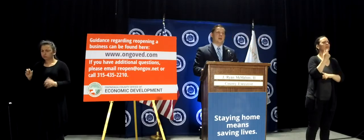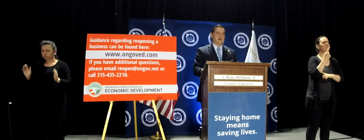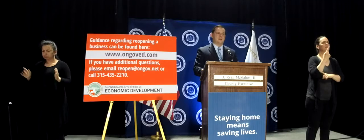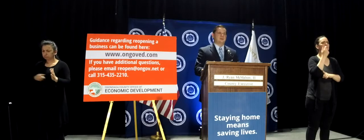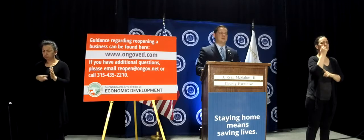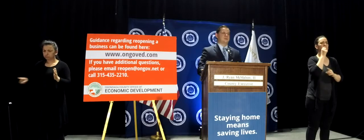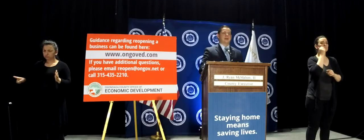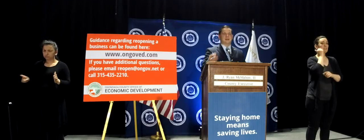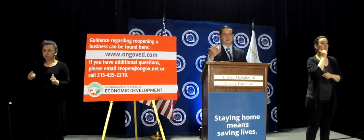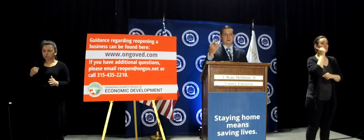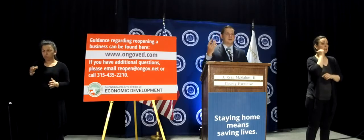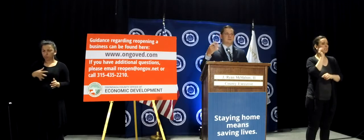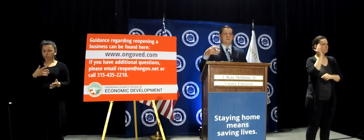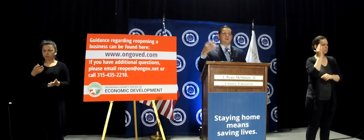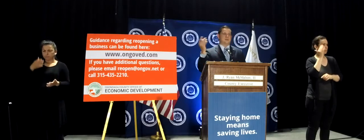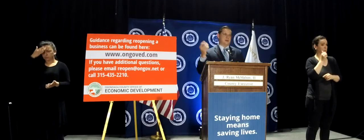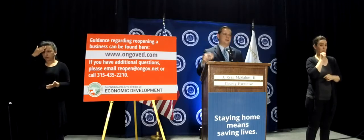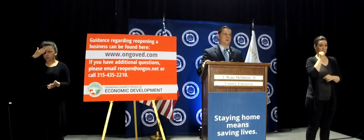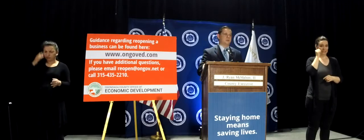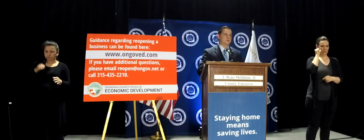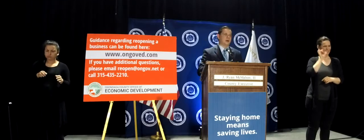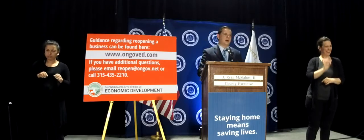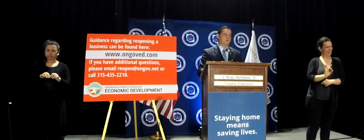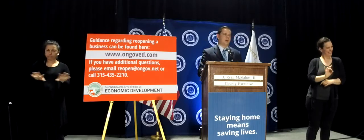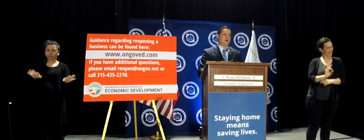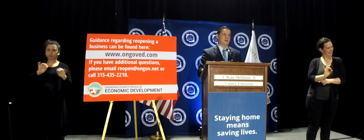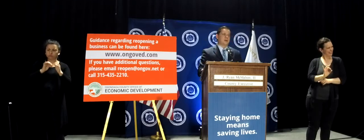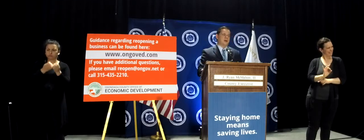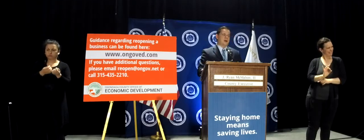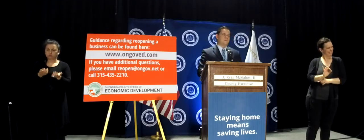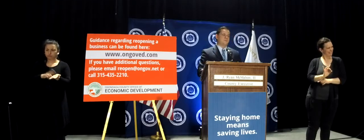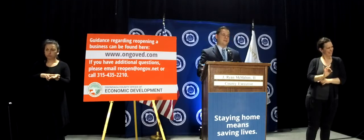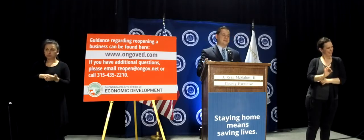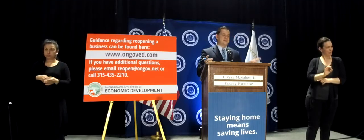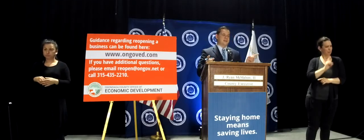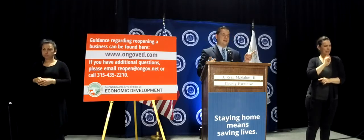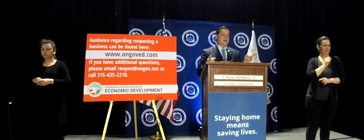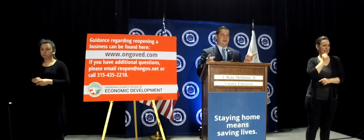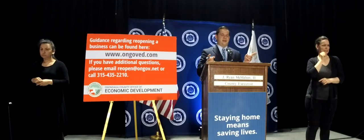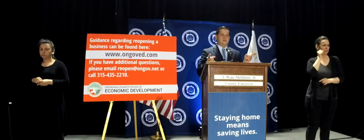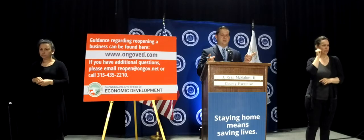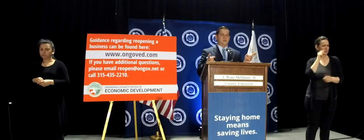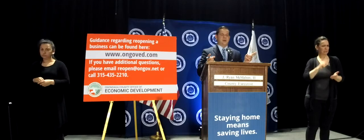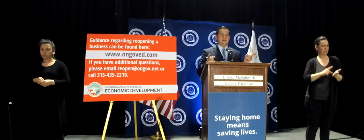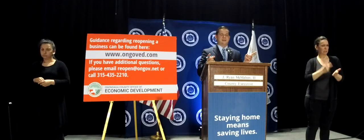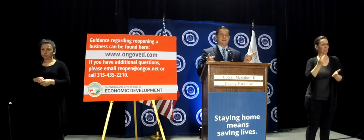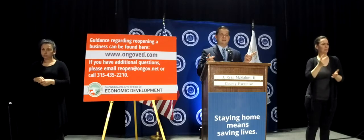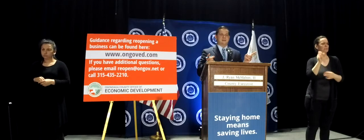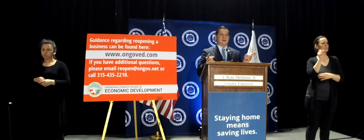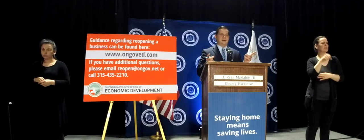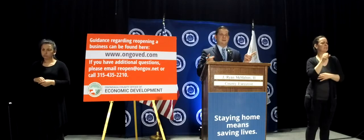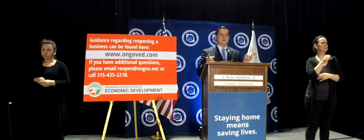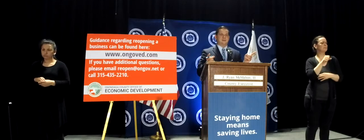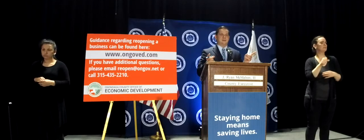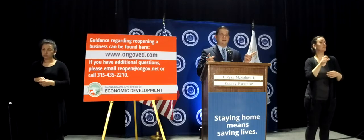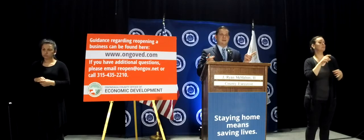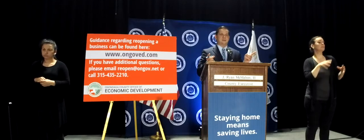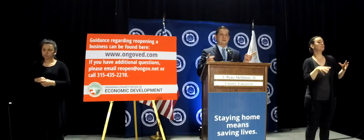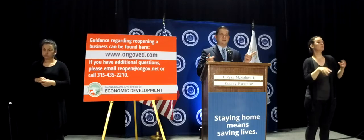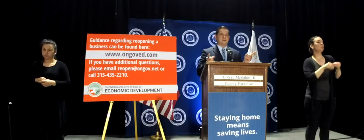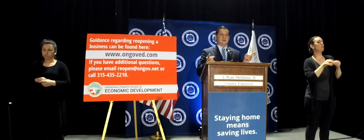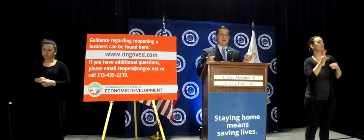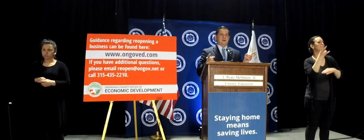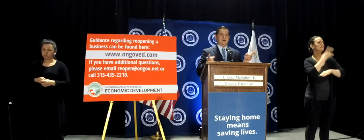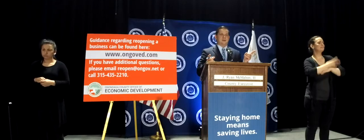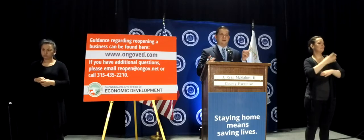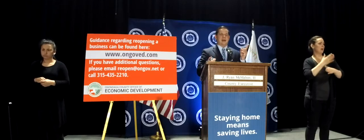yesterday we had 8. So yeah, technically from yesterday it doubled. But it's really when these